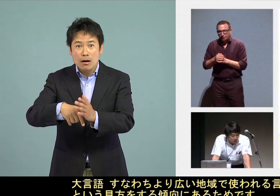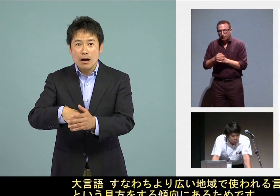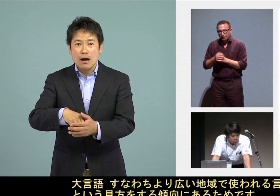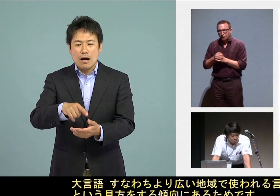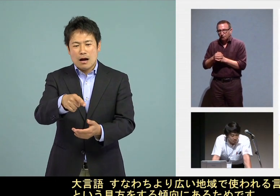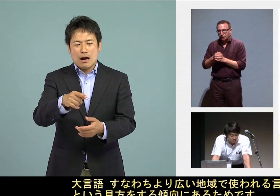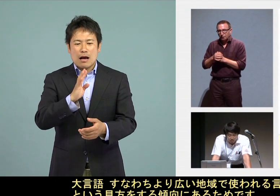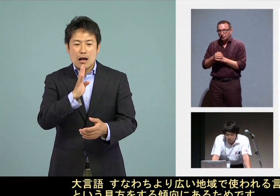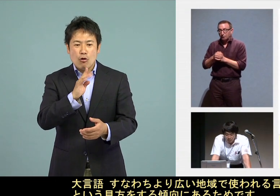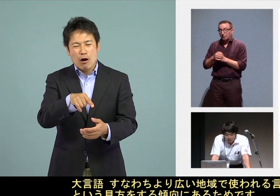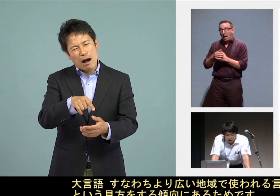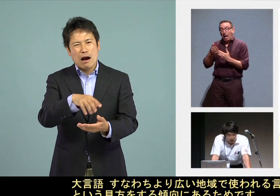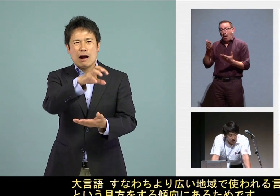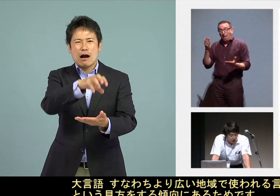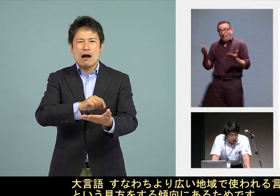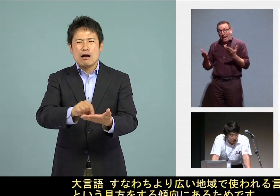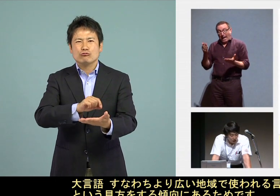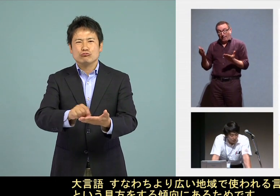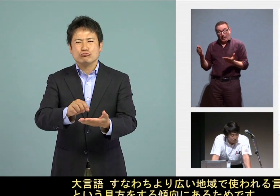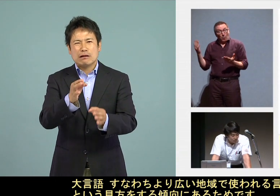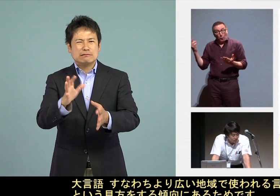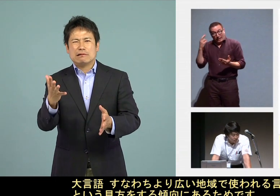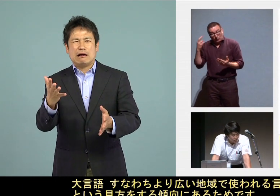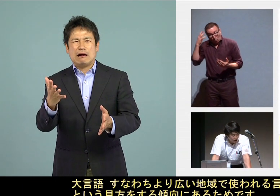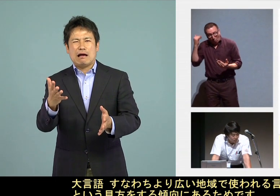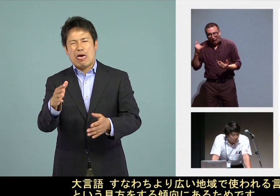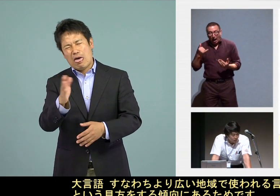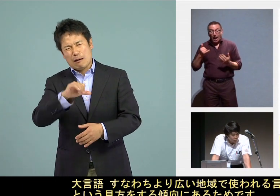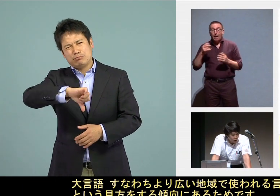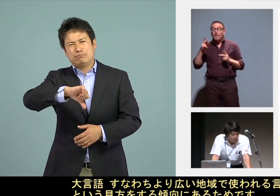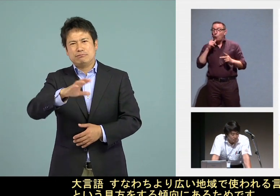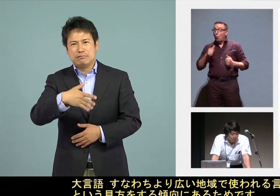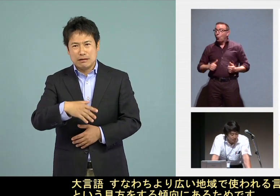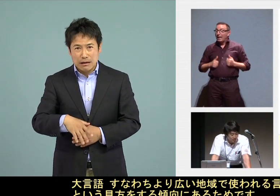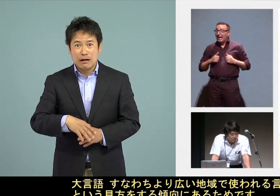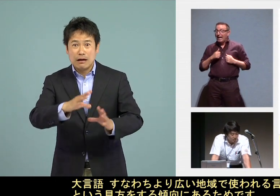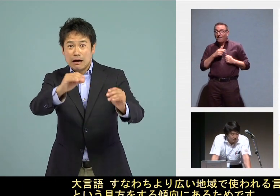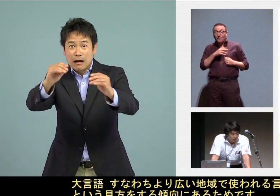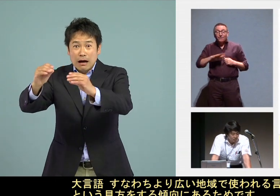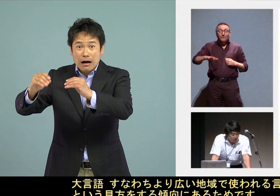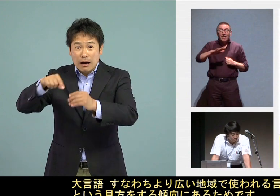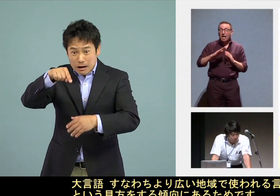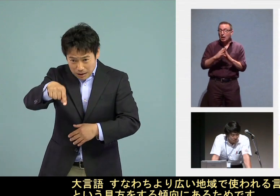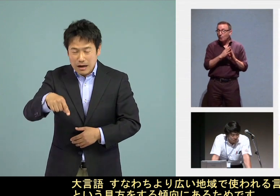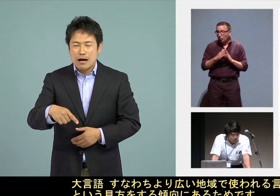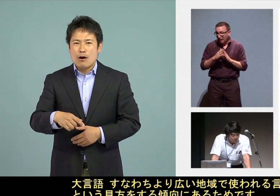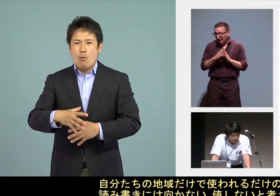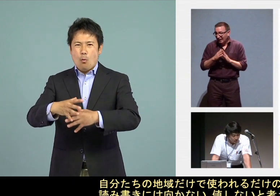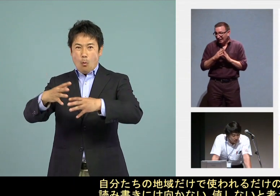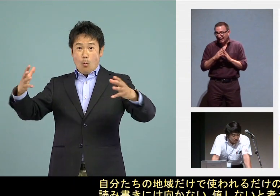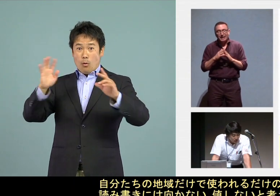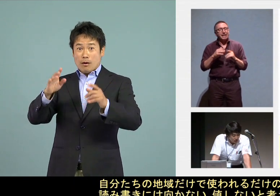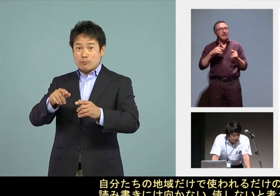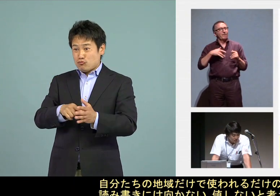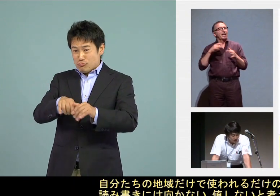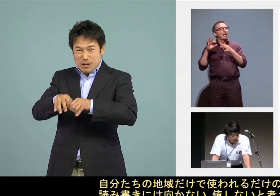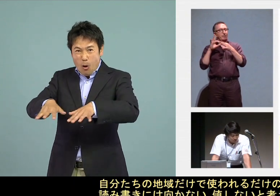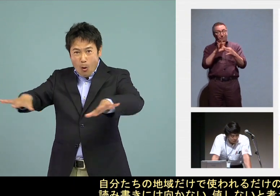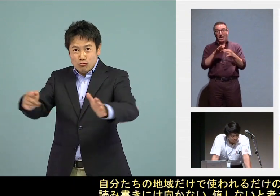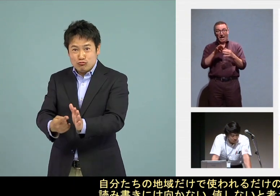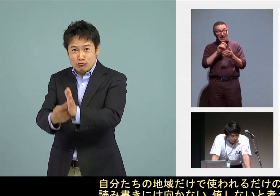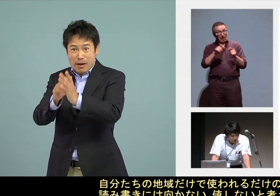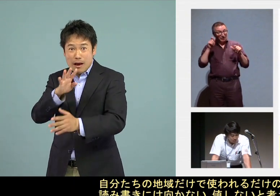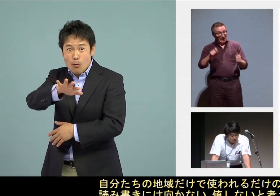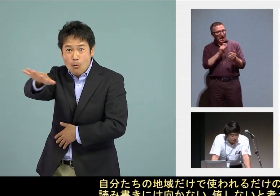strongly associate literacy with the language of wider communication that they perceive